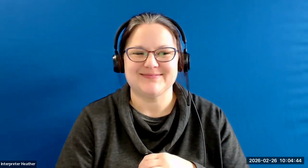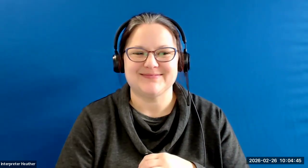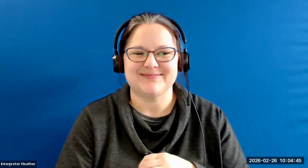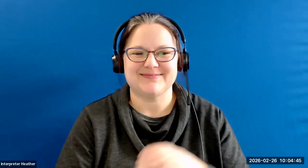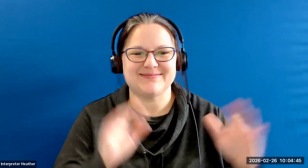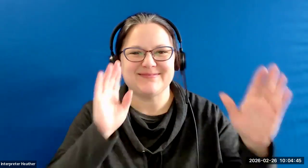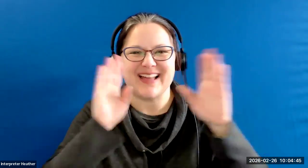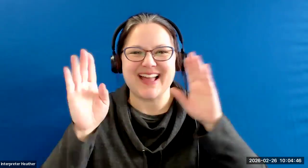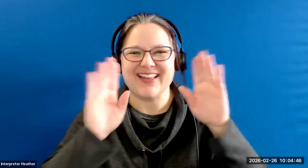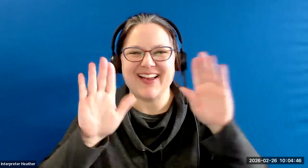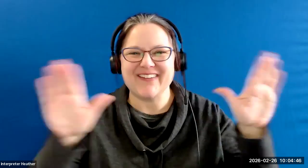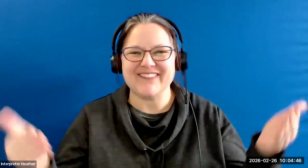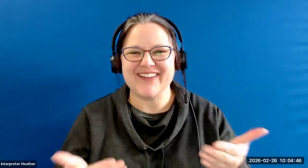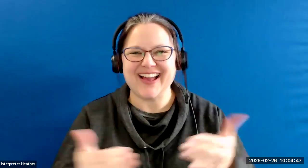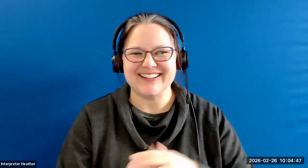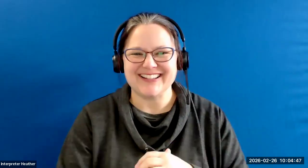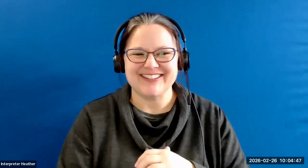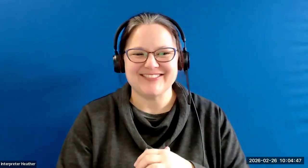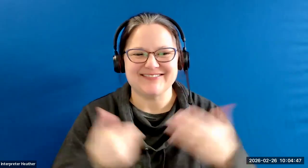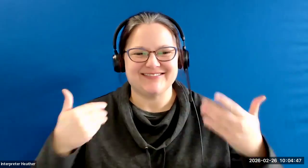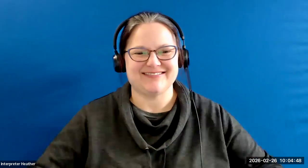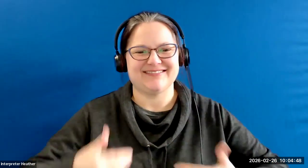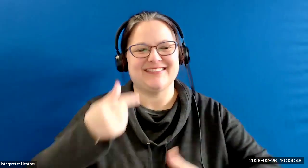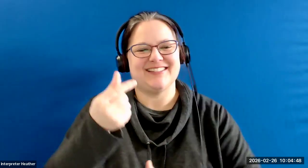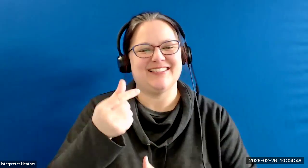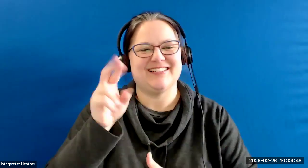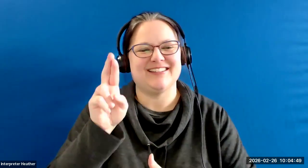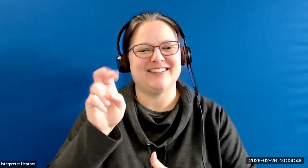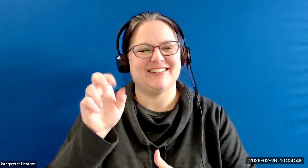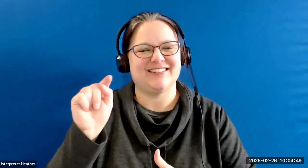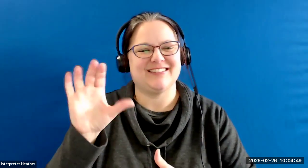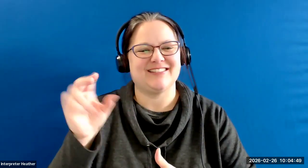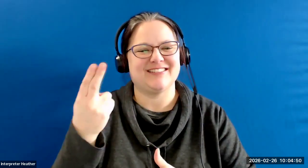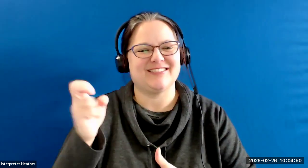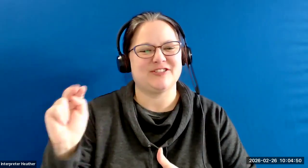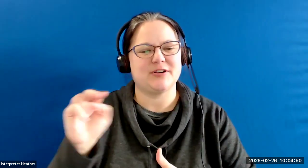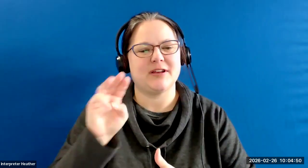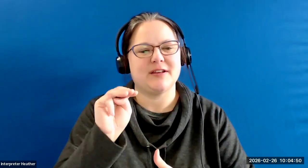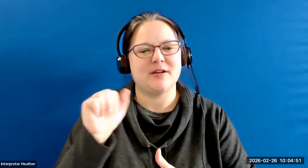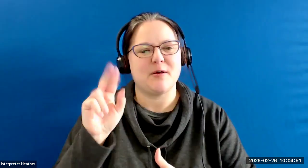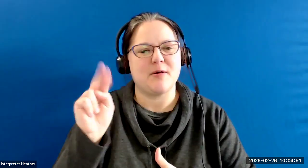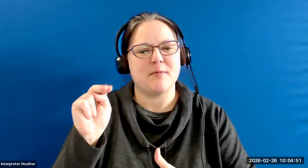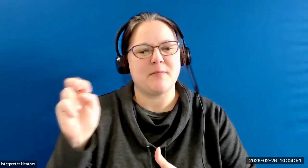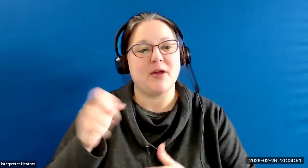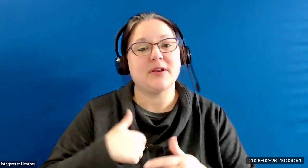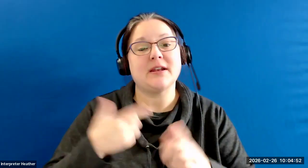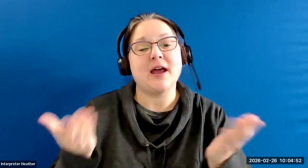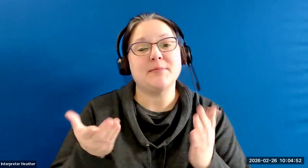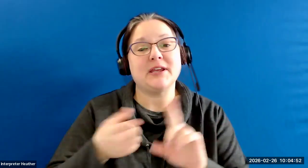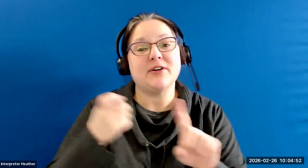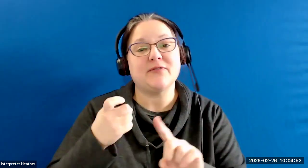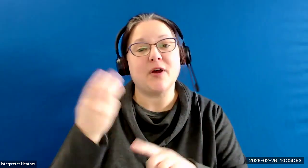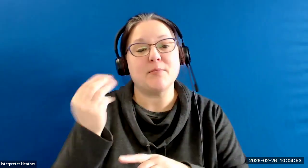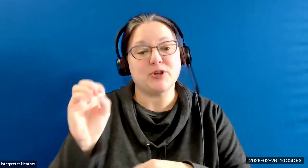Hi, and welcome. I'm Gretchen Mowney, they, she, and I am zooming in from Columbia, Missouri. I